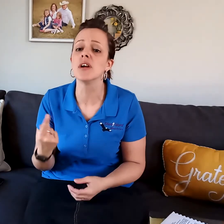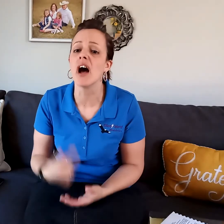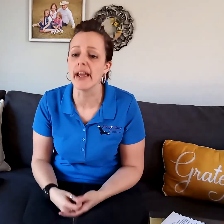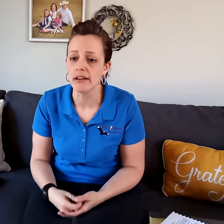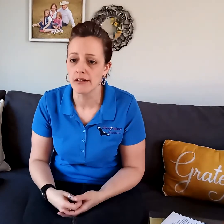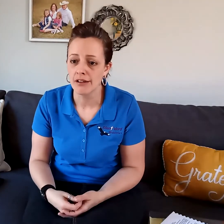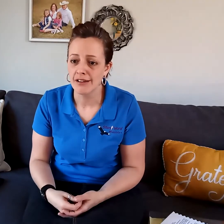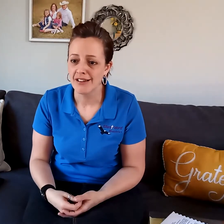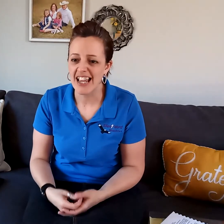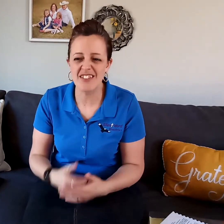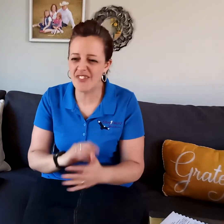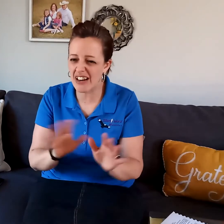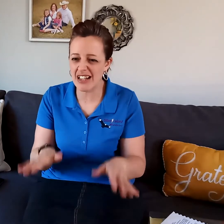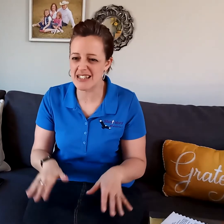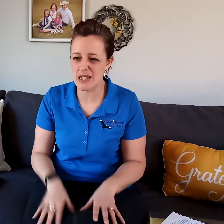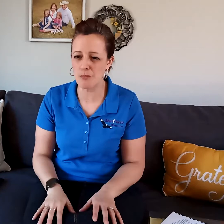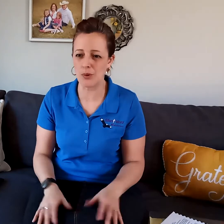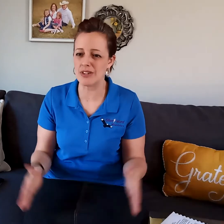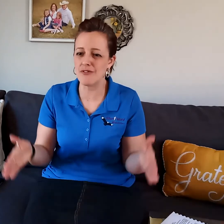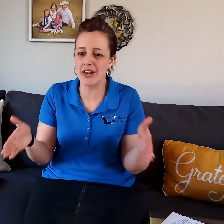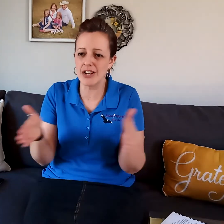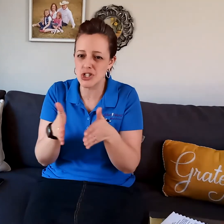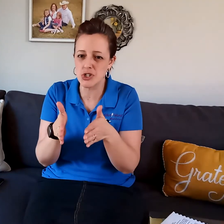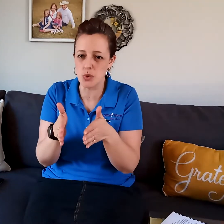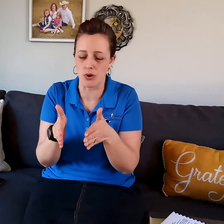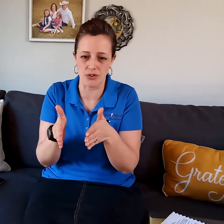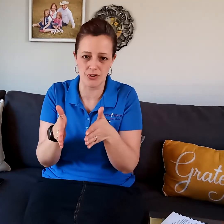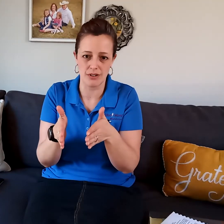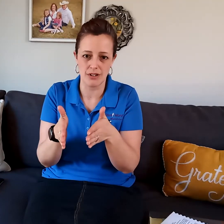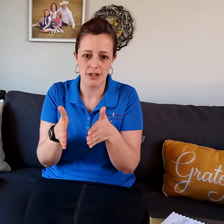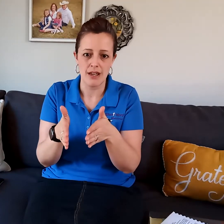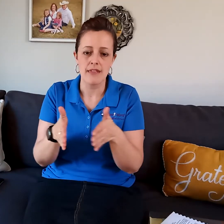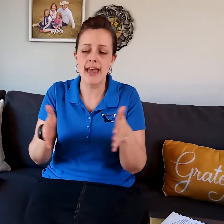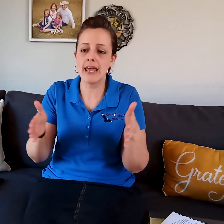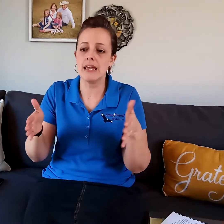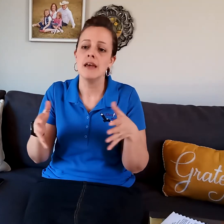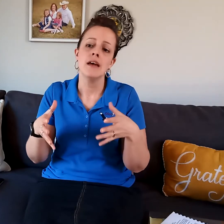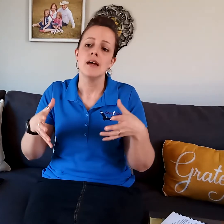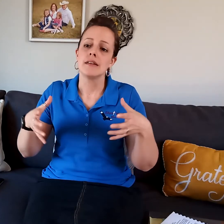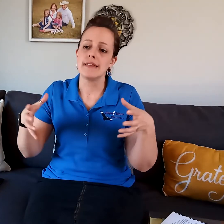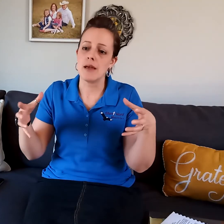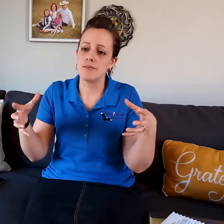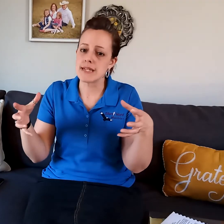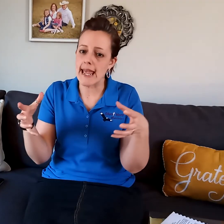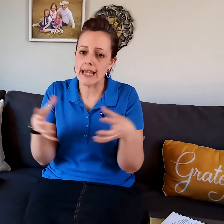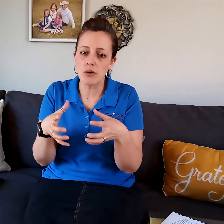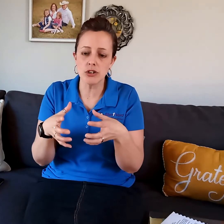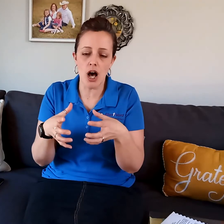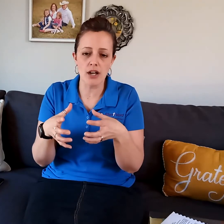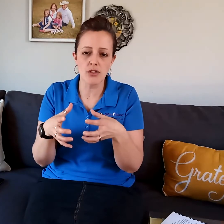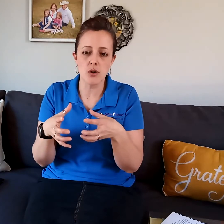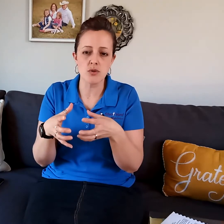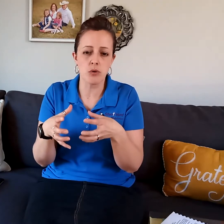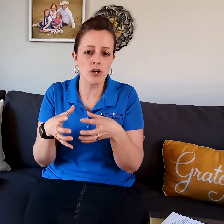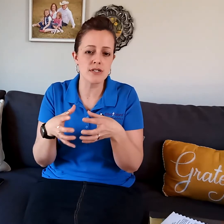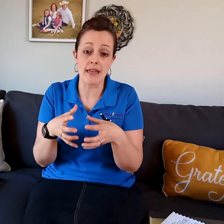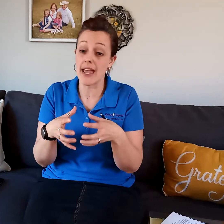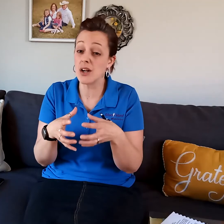I. It's very simple. It's very short. They take out a lot of those words that they don't